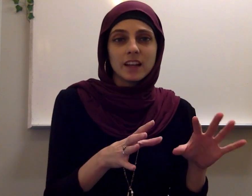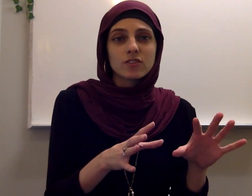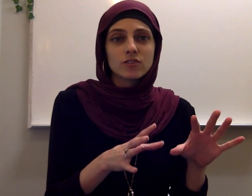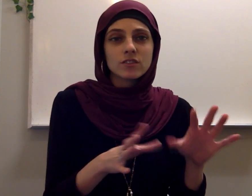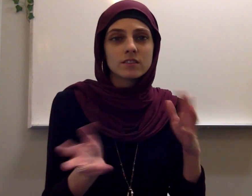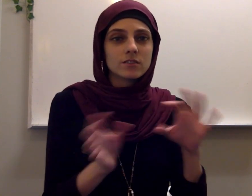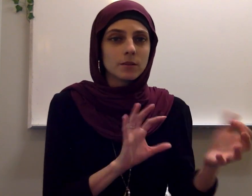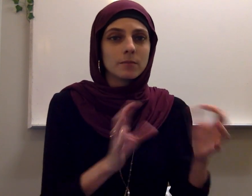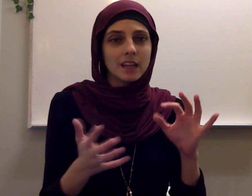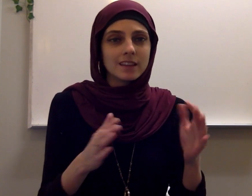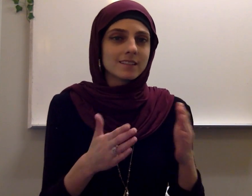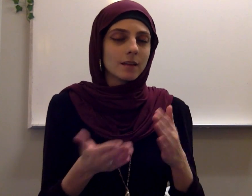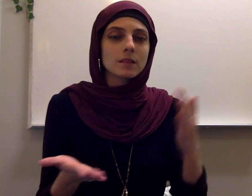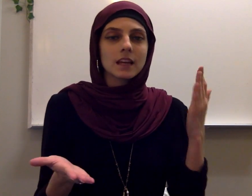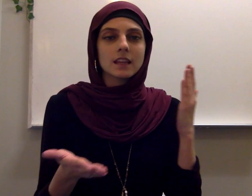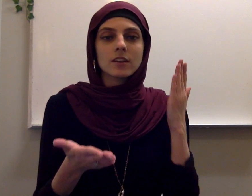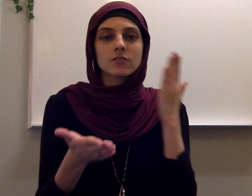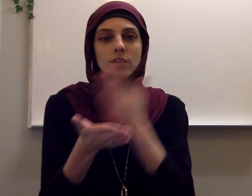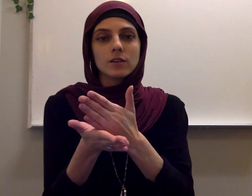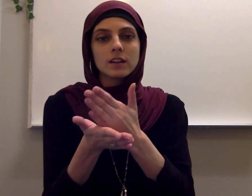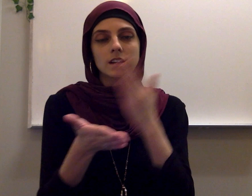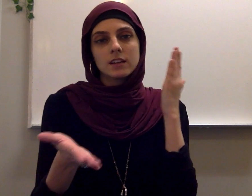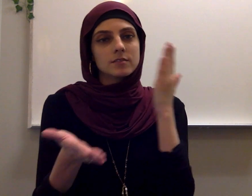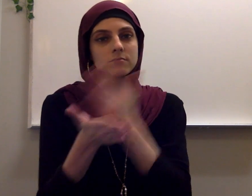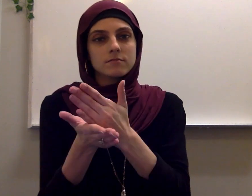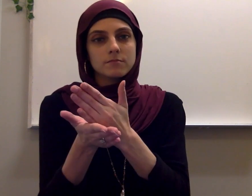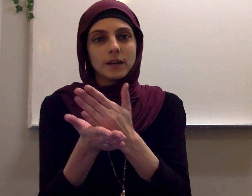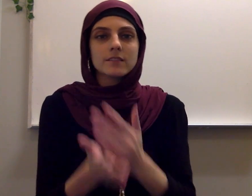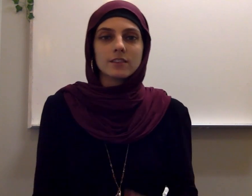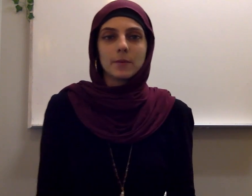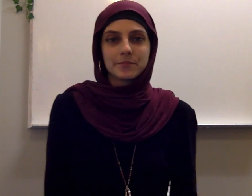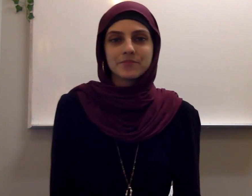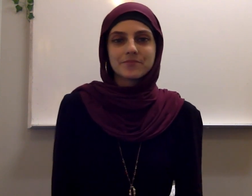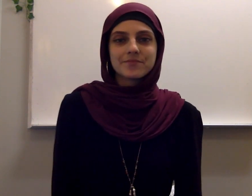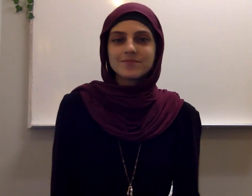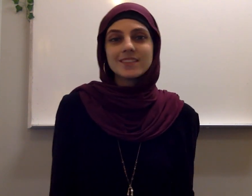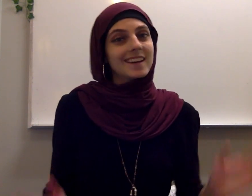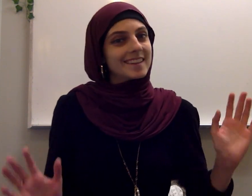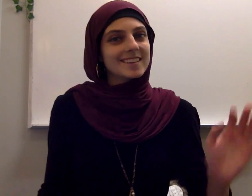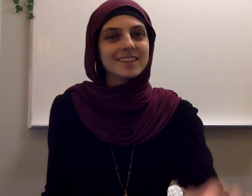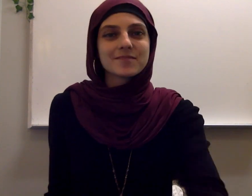finish to mean the same thing there, so, but stop. And that's it.